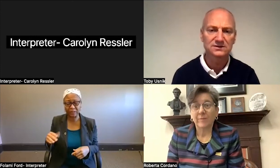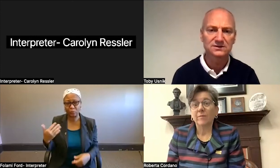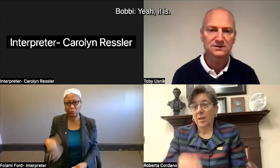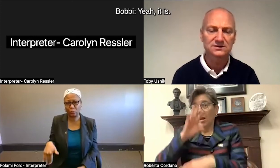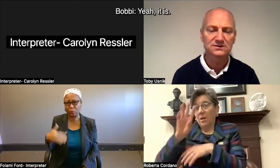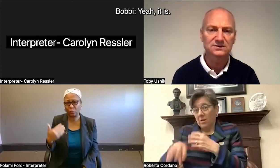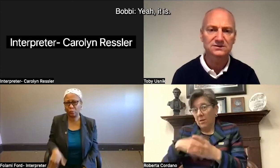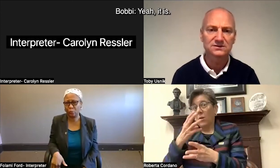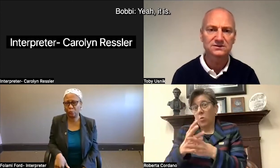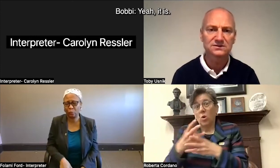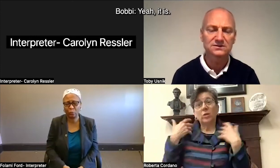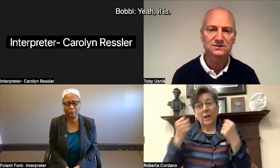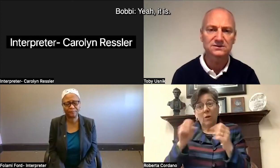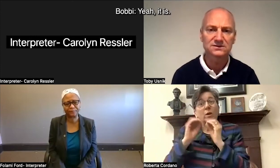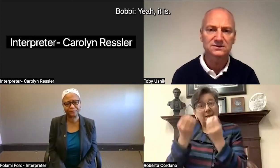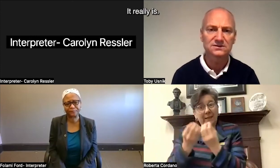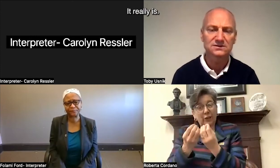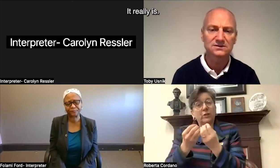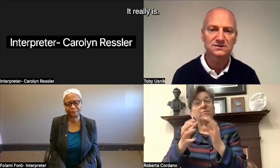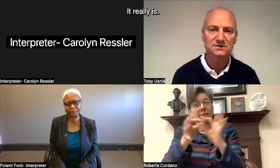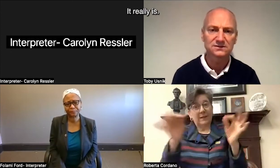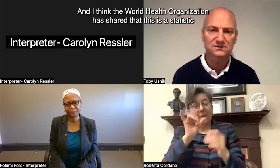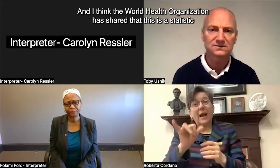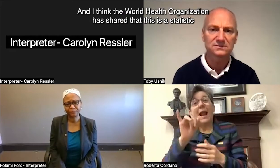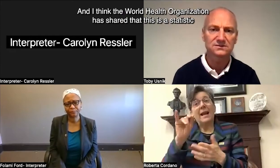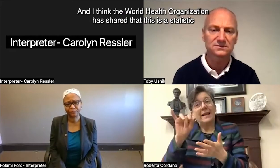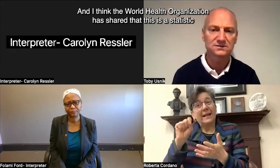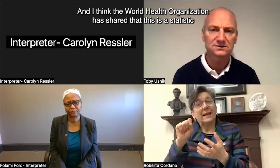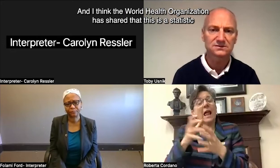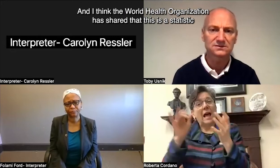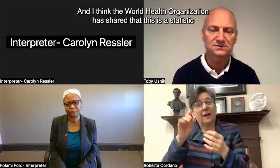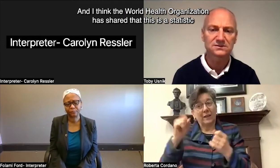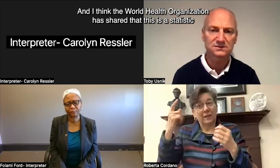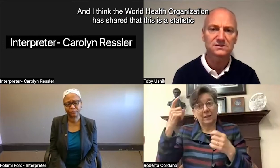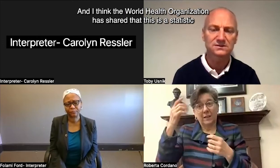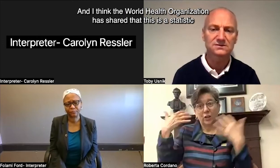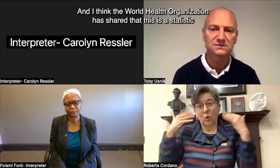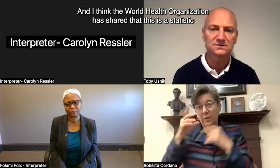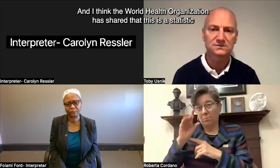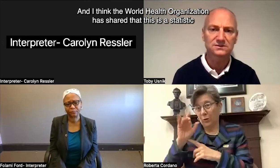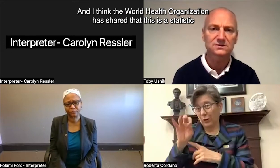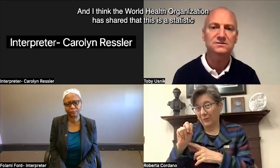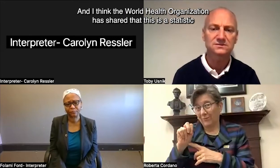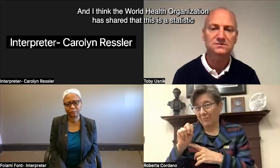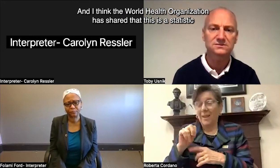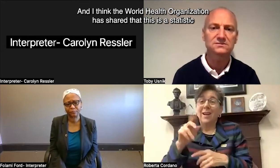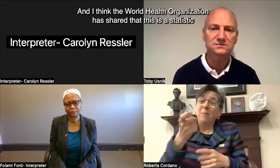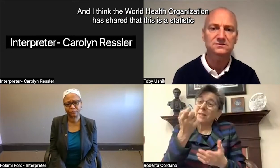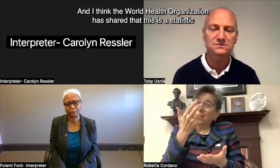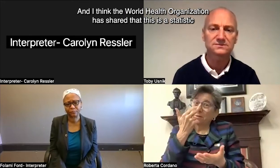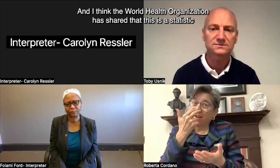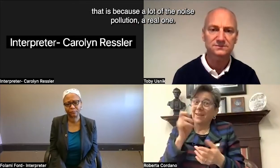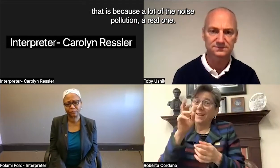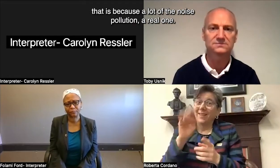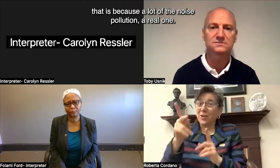Yeah, it is. It really is. And I think the World Health Organization has shared that this is a statistic that is because a lot